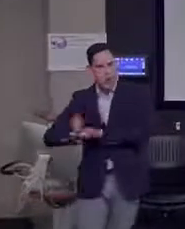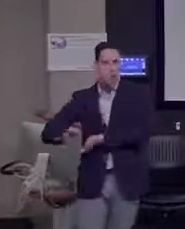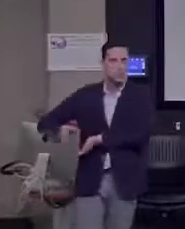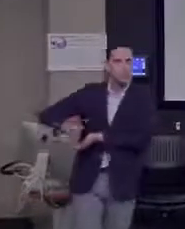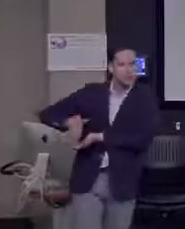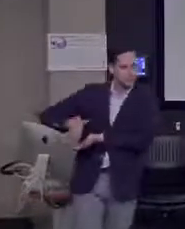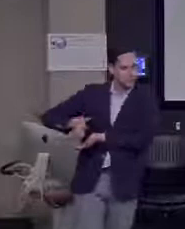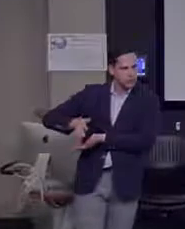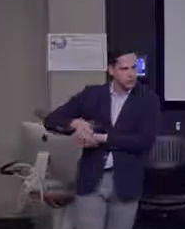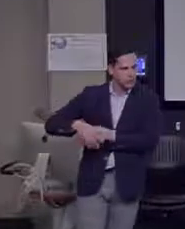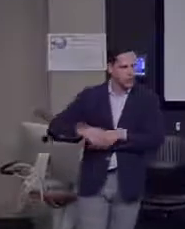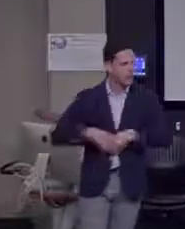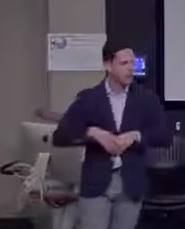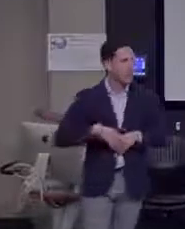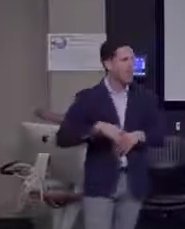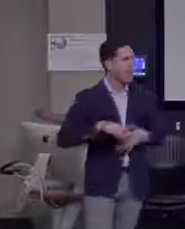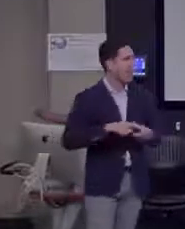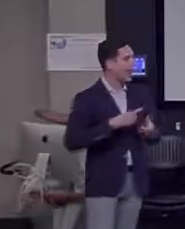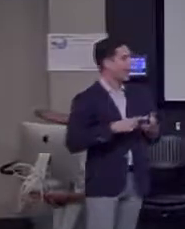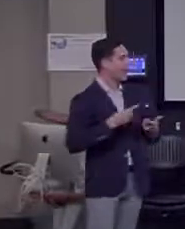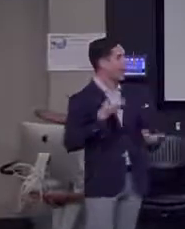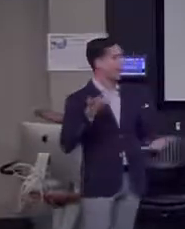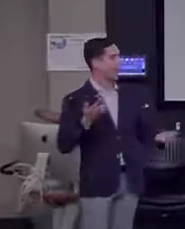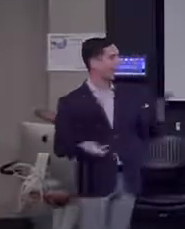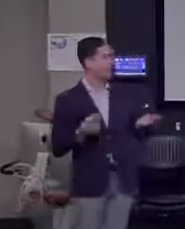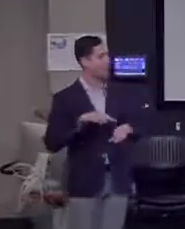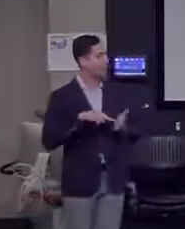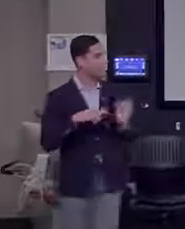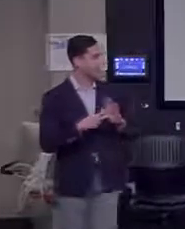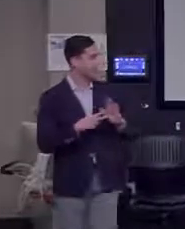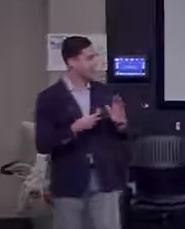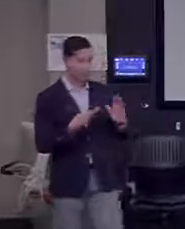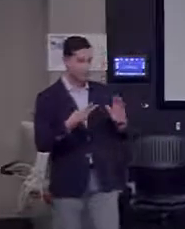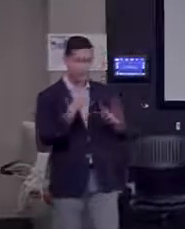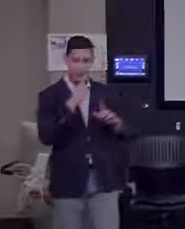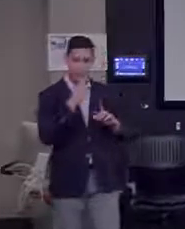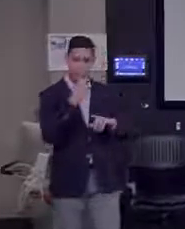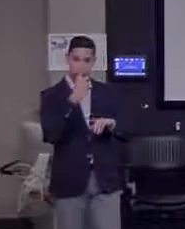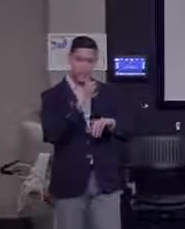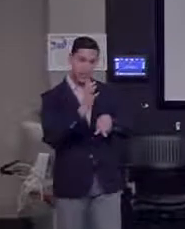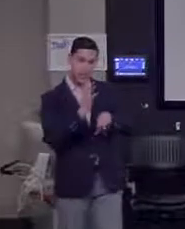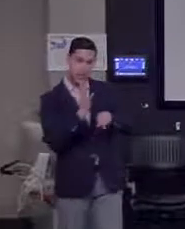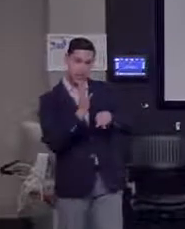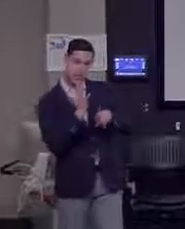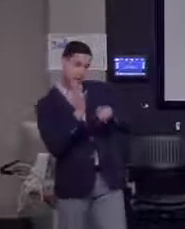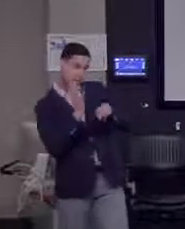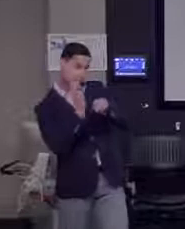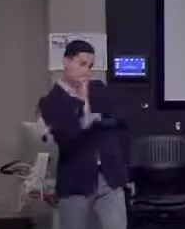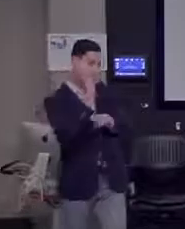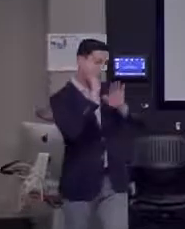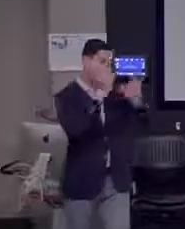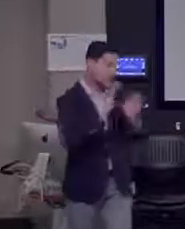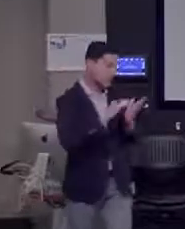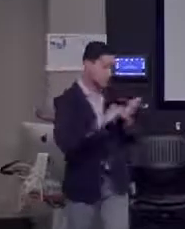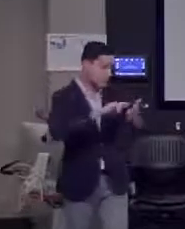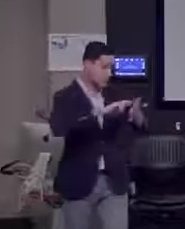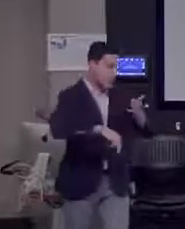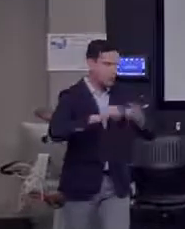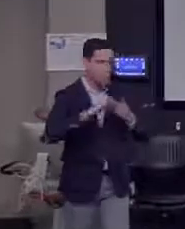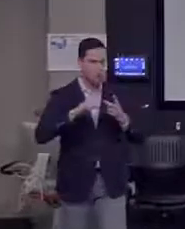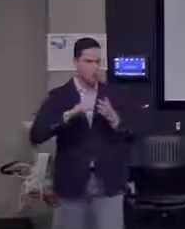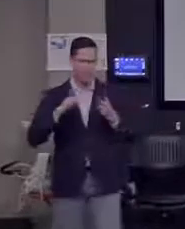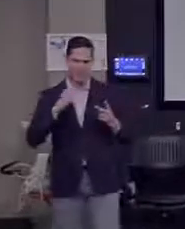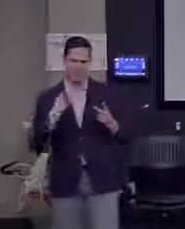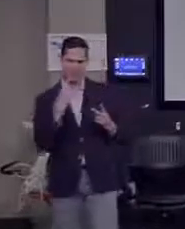actually code this, this could be a gold mine or really very disappointing, right? And we talked